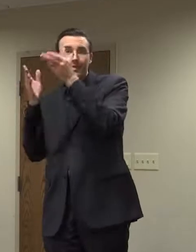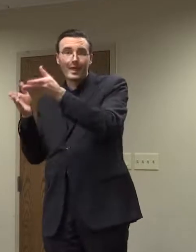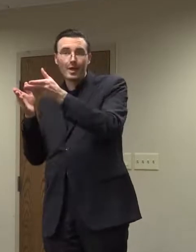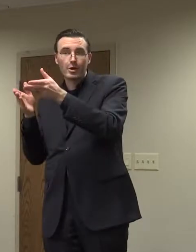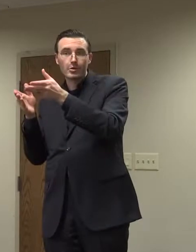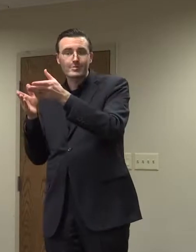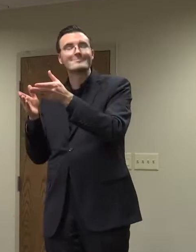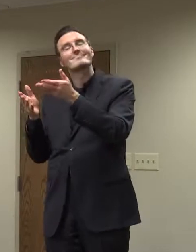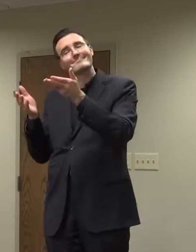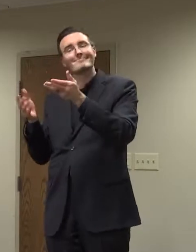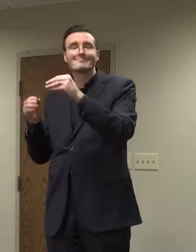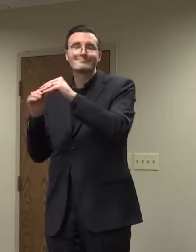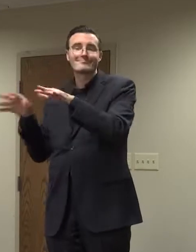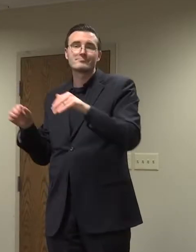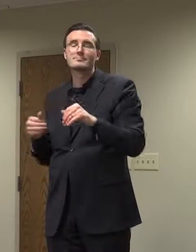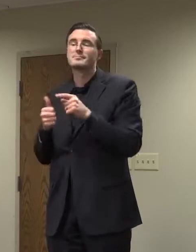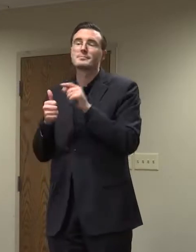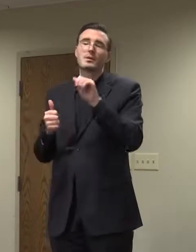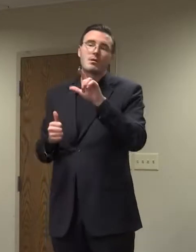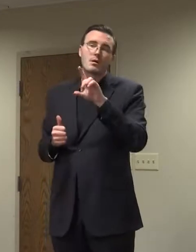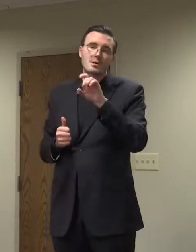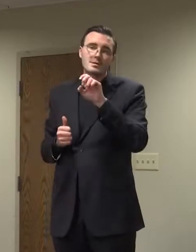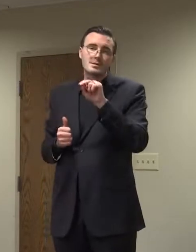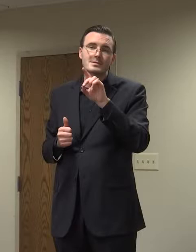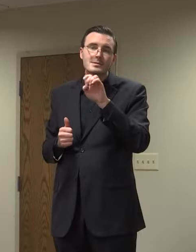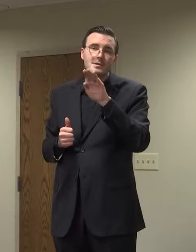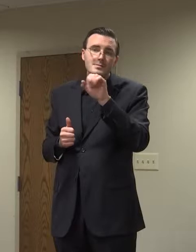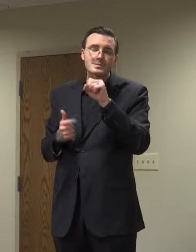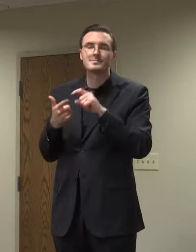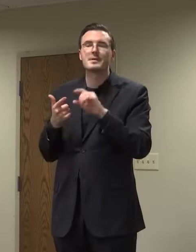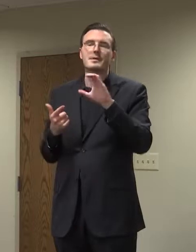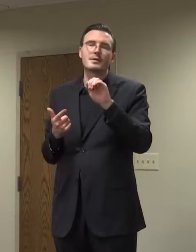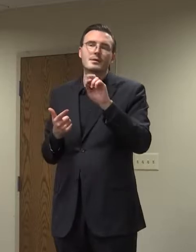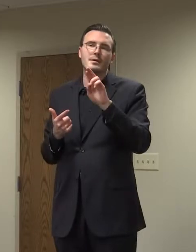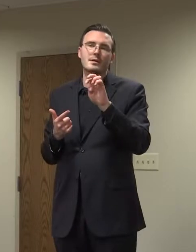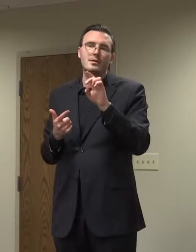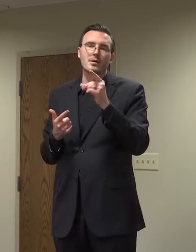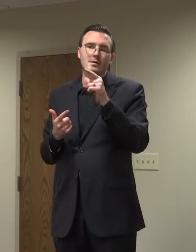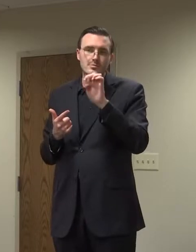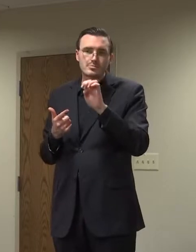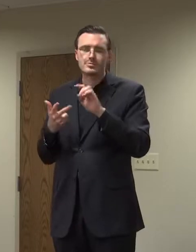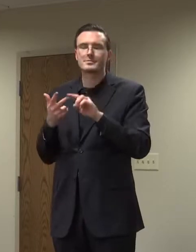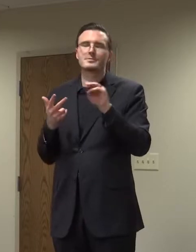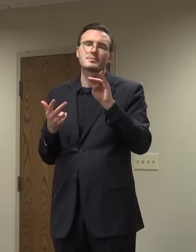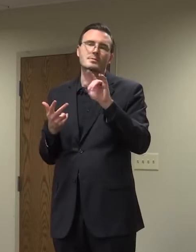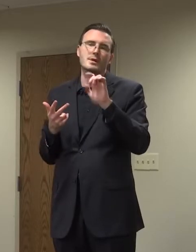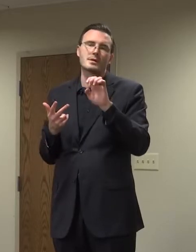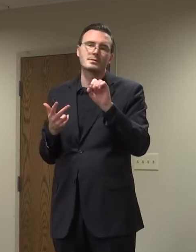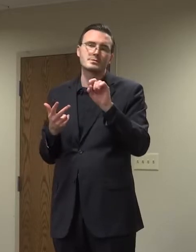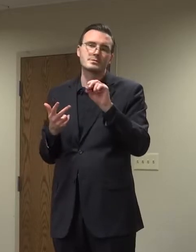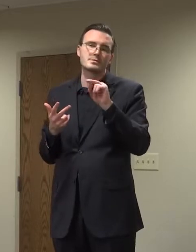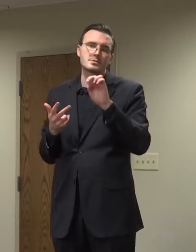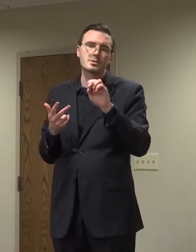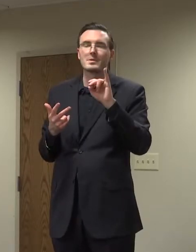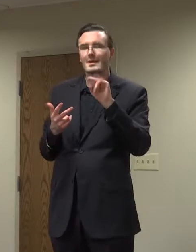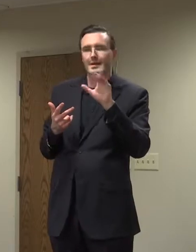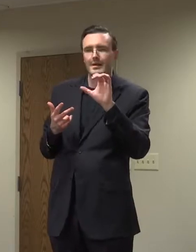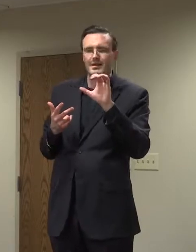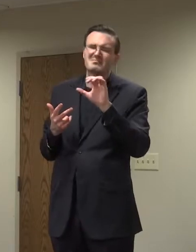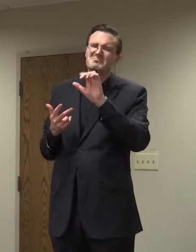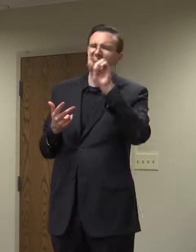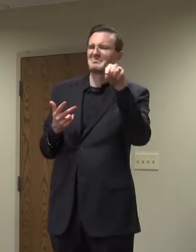Nursing Home, Carehead Rehab and Health, and Milestone Inc., the Searles ICF campus